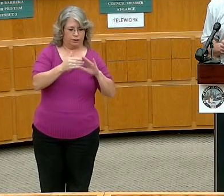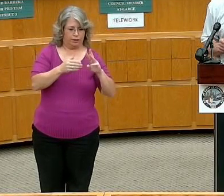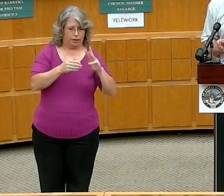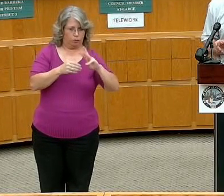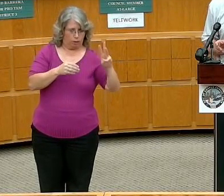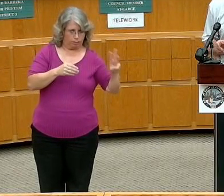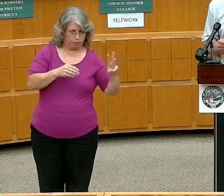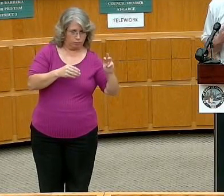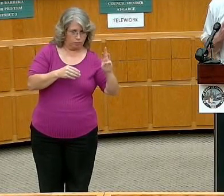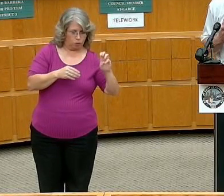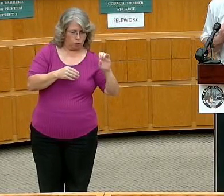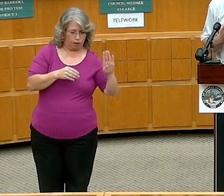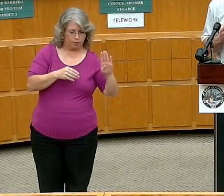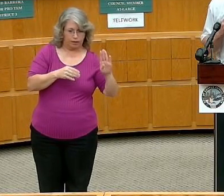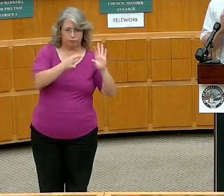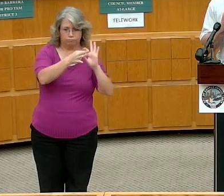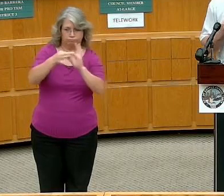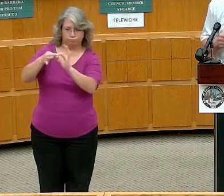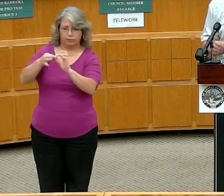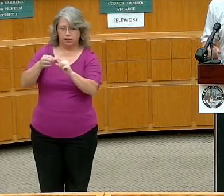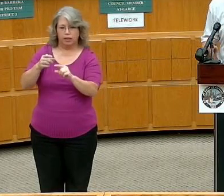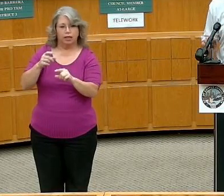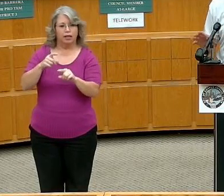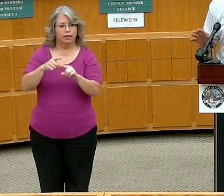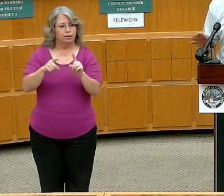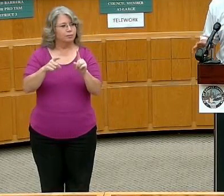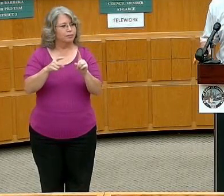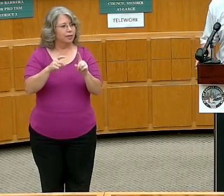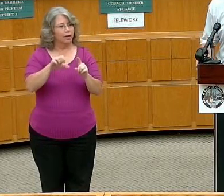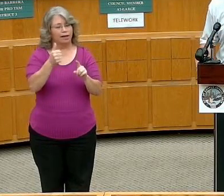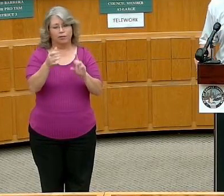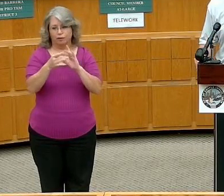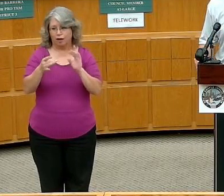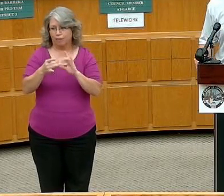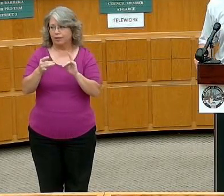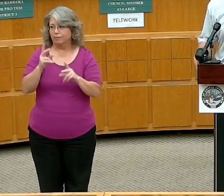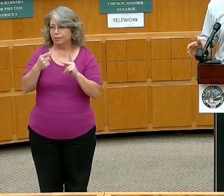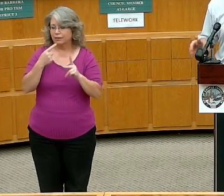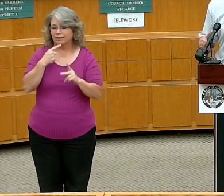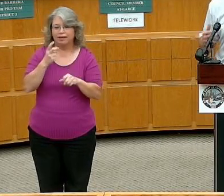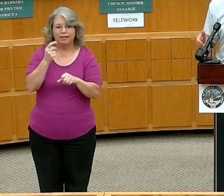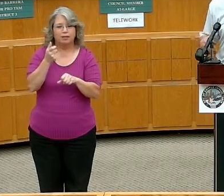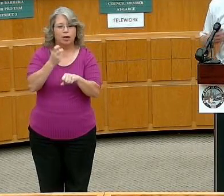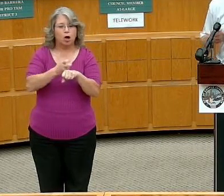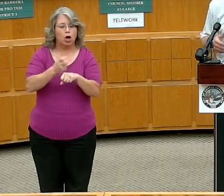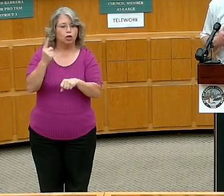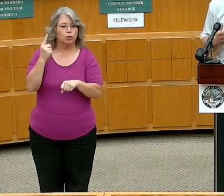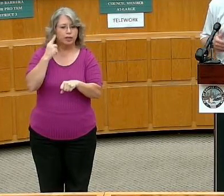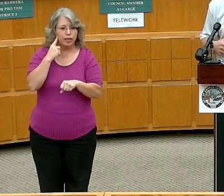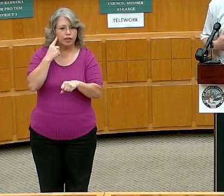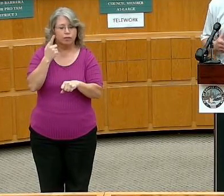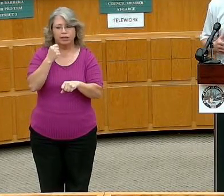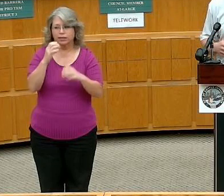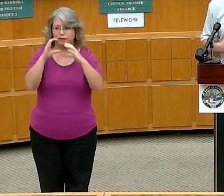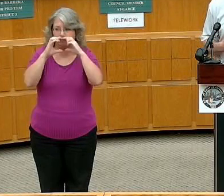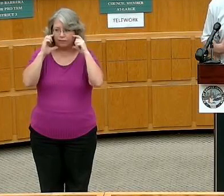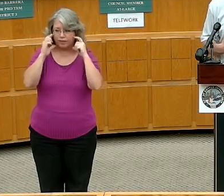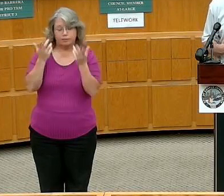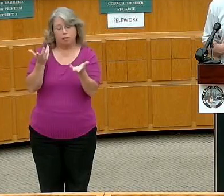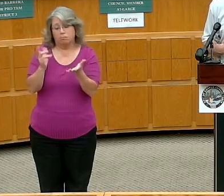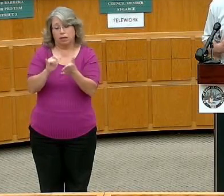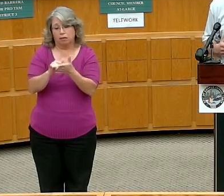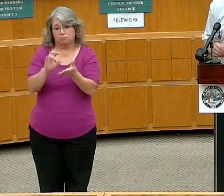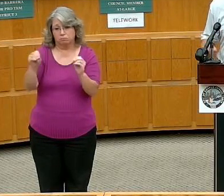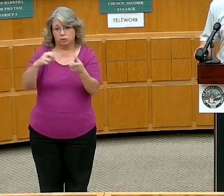Another comment I did see is it was a little tough to hear because of the face mask, which is no problem. And you were covering a